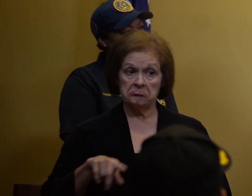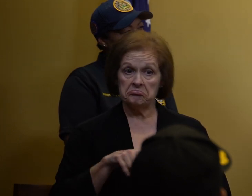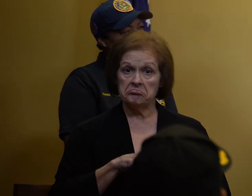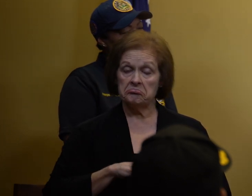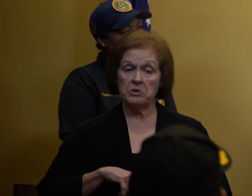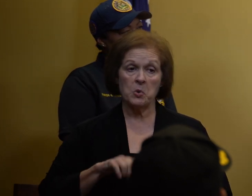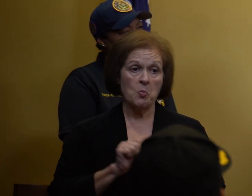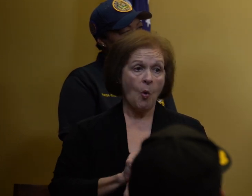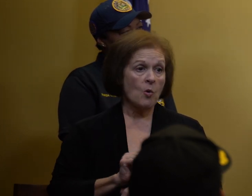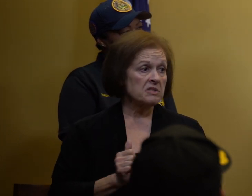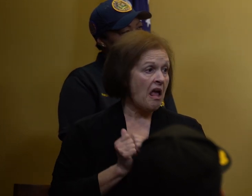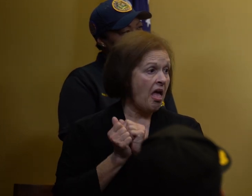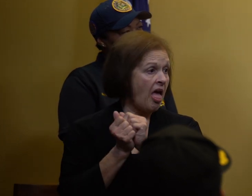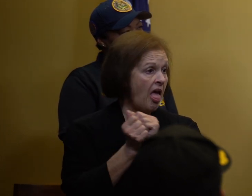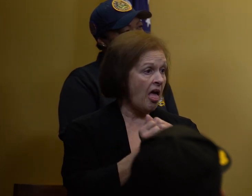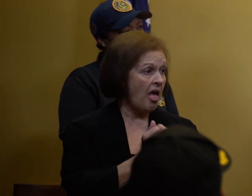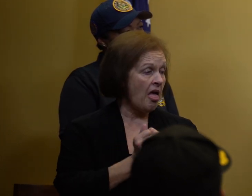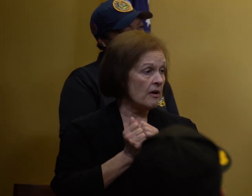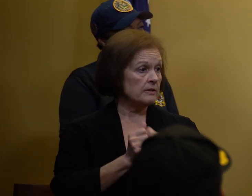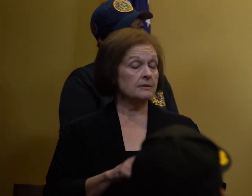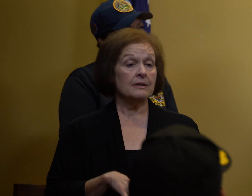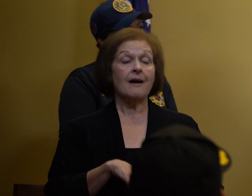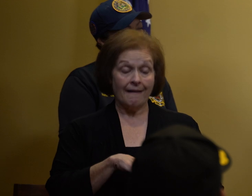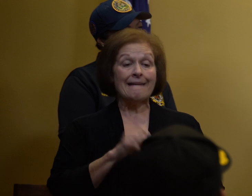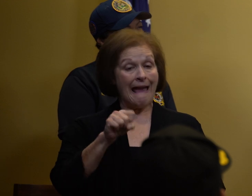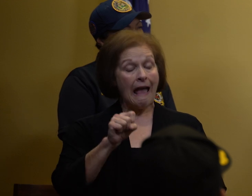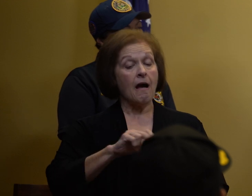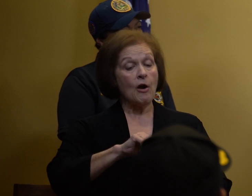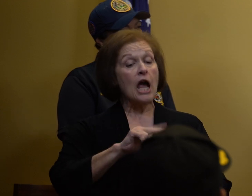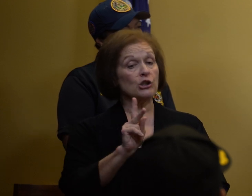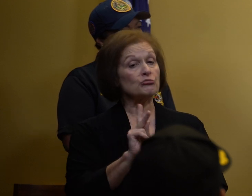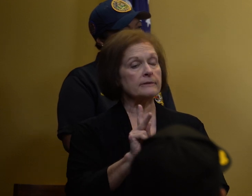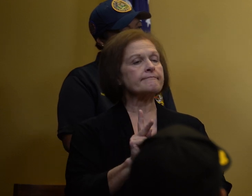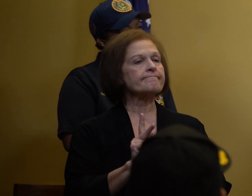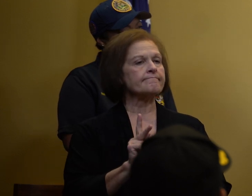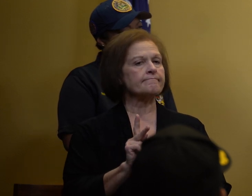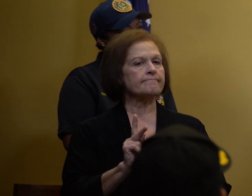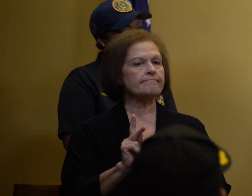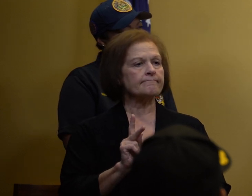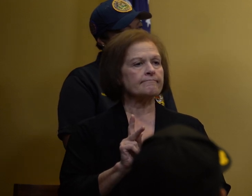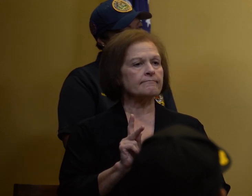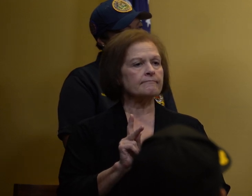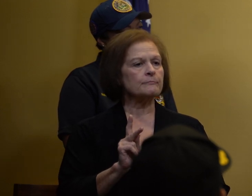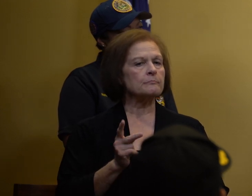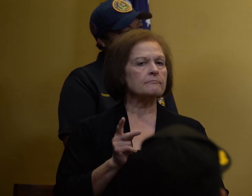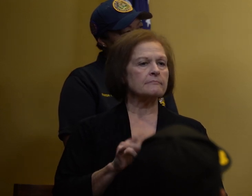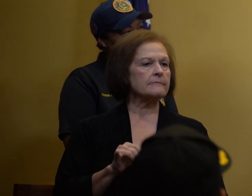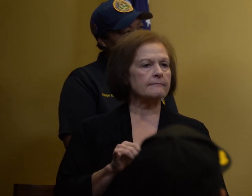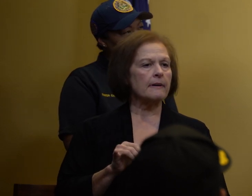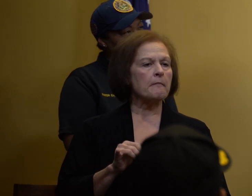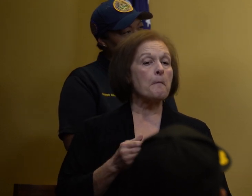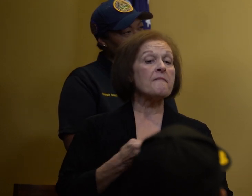And for the press who was here in the past, that was a problem. Katrina was a major problem. Critical and emergency staff provided before the storm